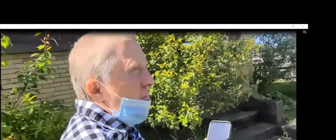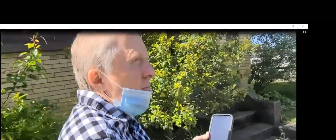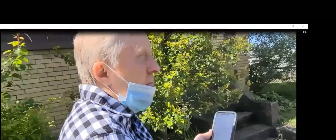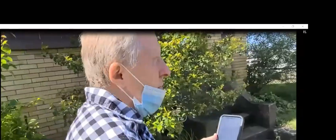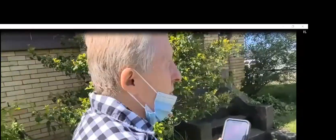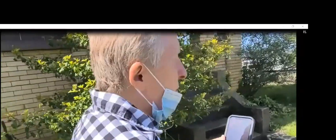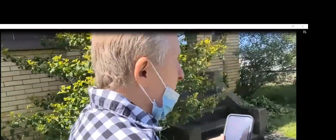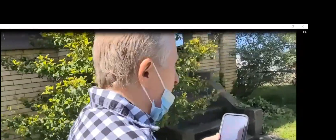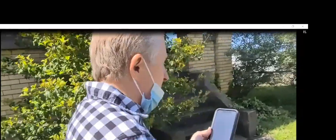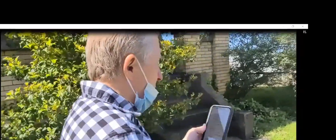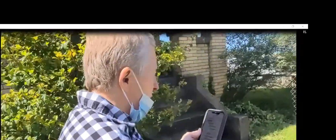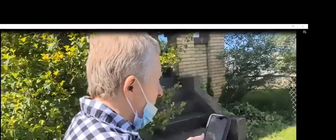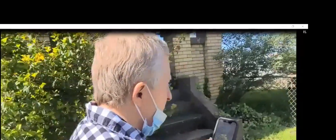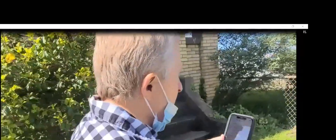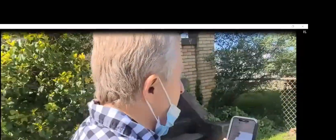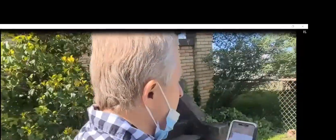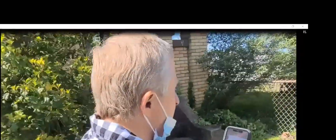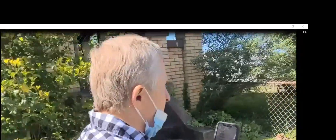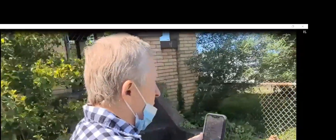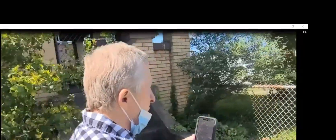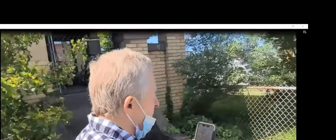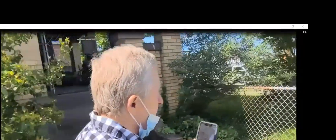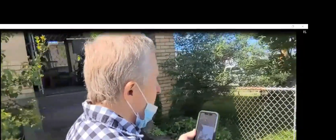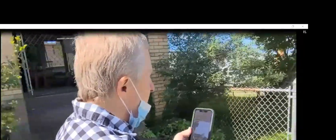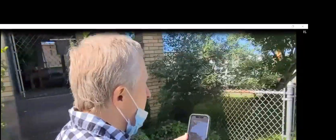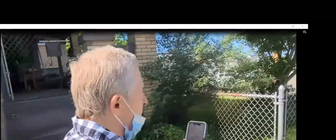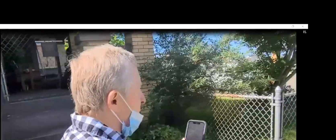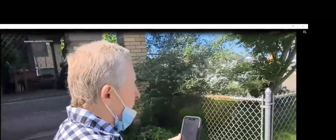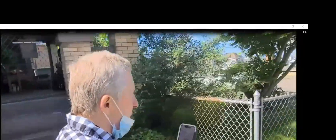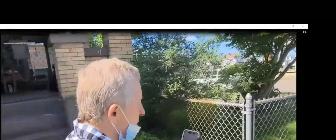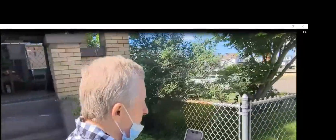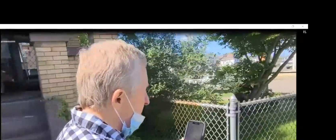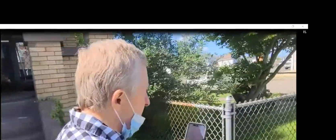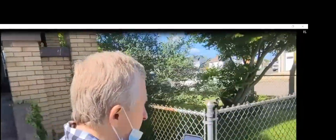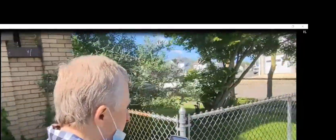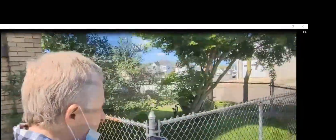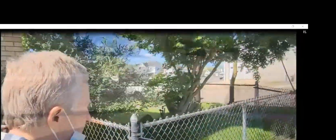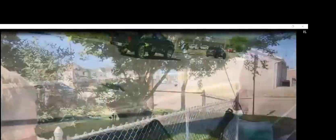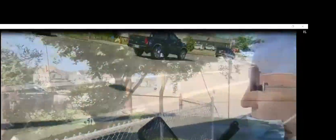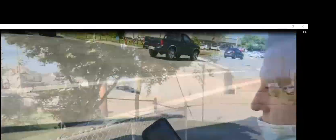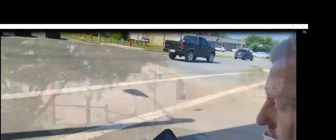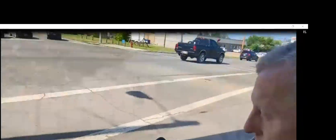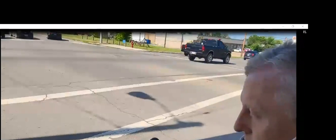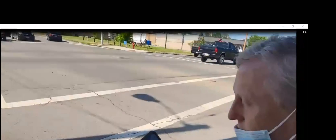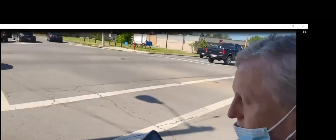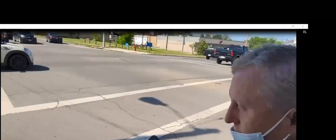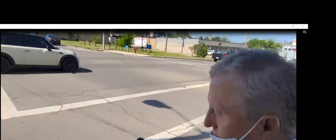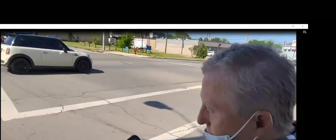Is that where you're going to turn, or is that where you are? Now that's where I am. Okay.